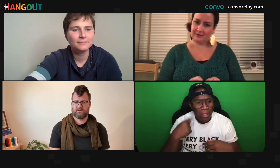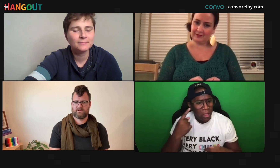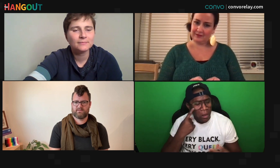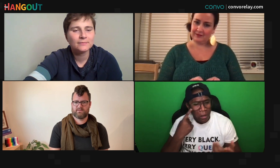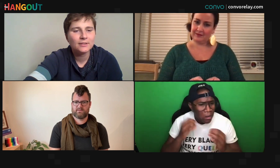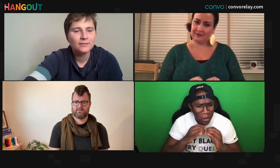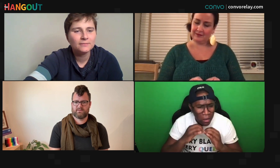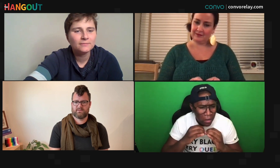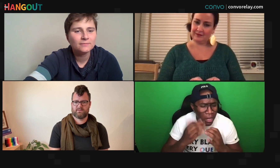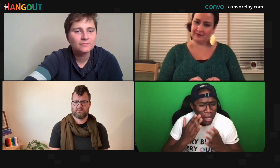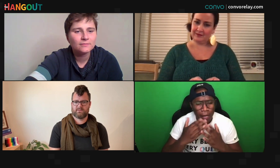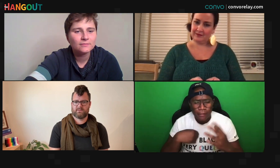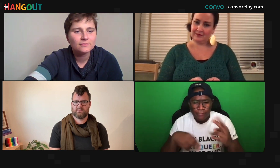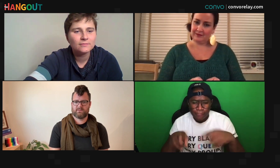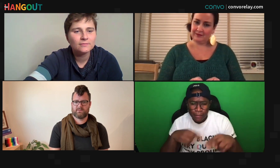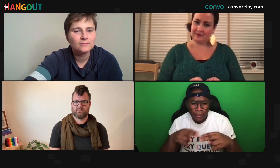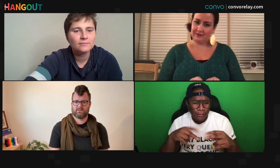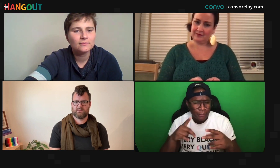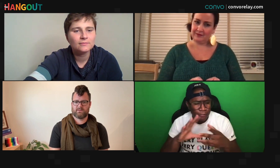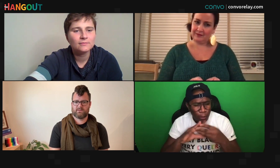standard and on equal playing field